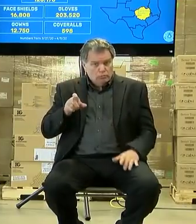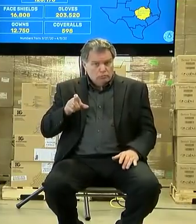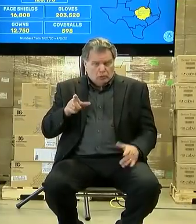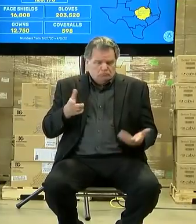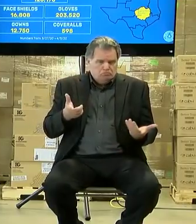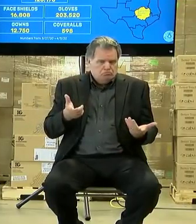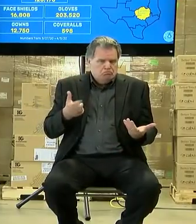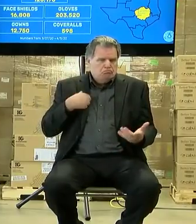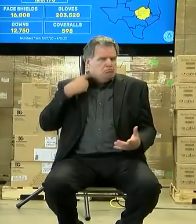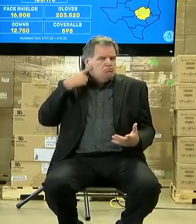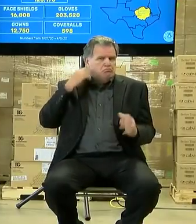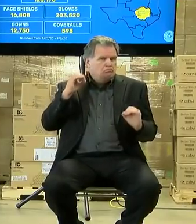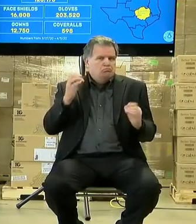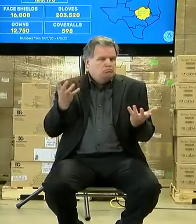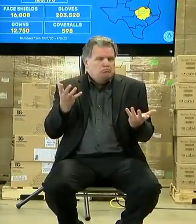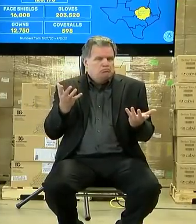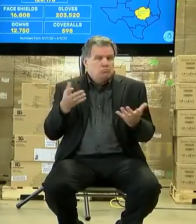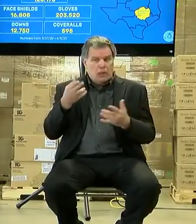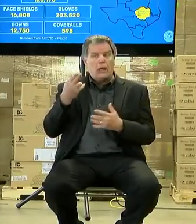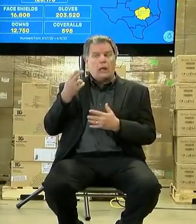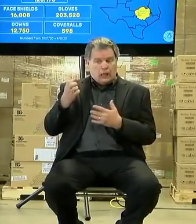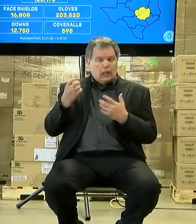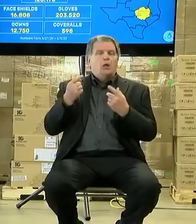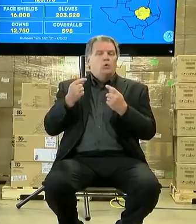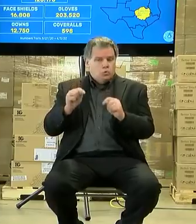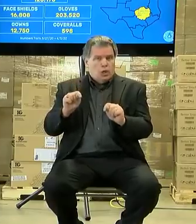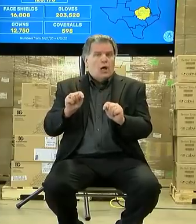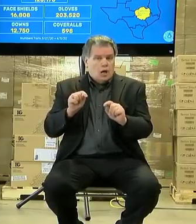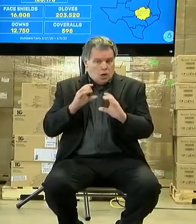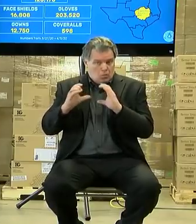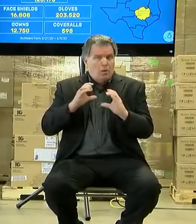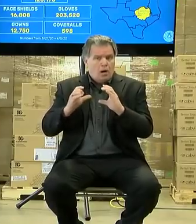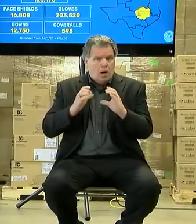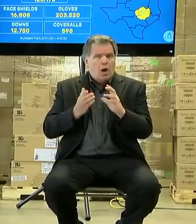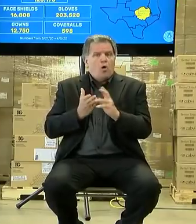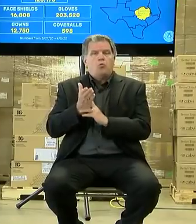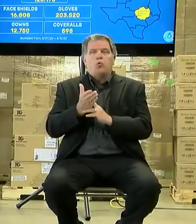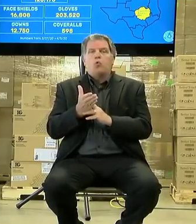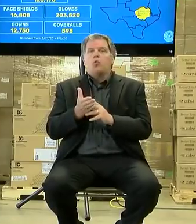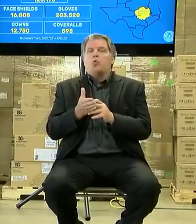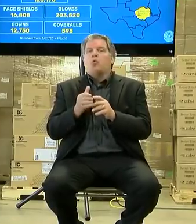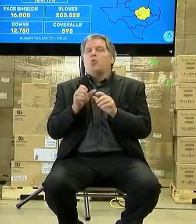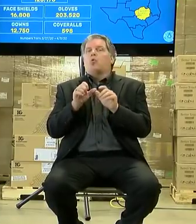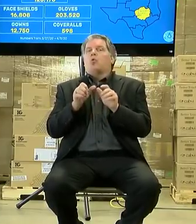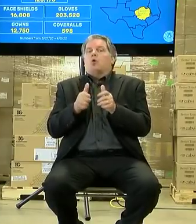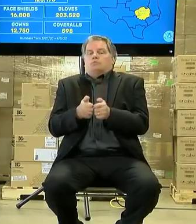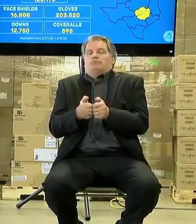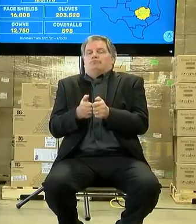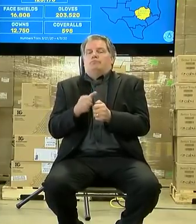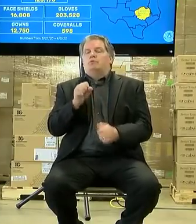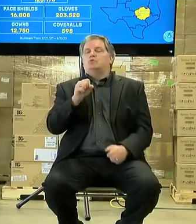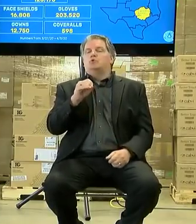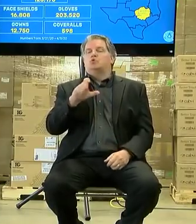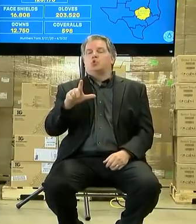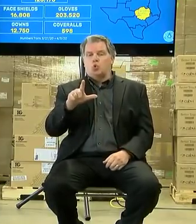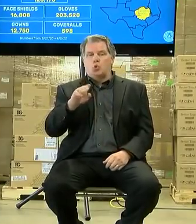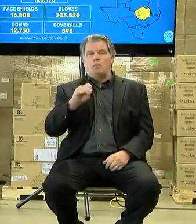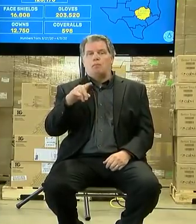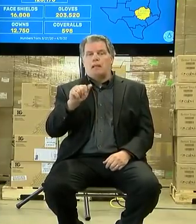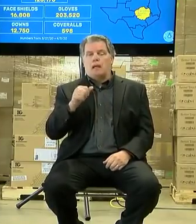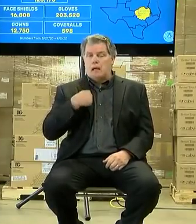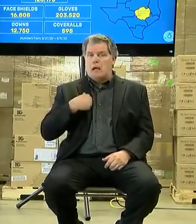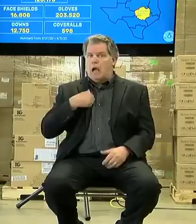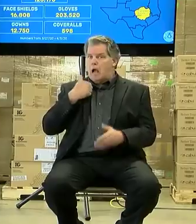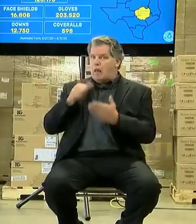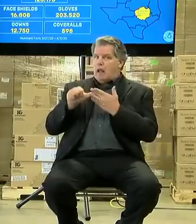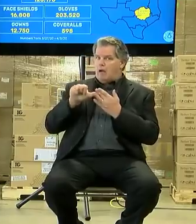or from him. He has attempted to communicate through social media, and I communicated through a form of a letter. I